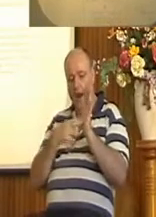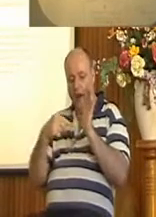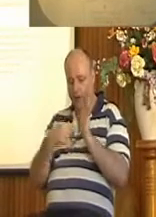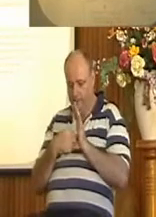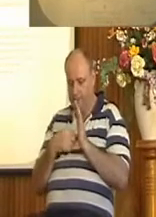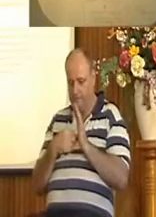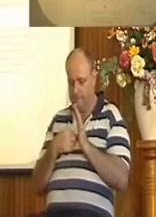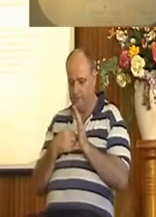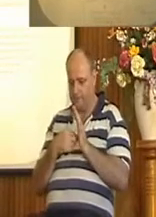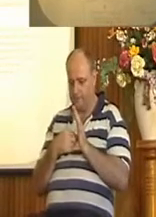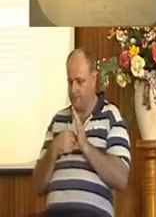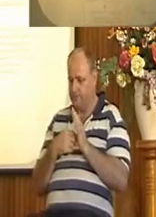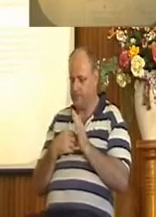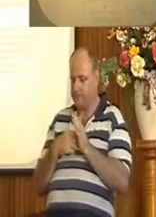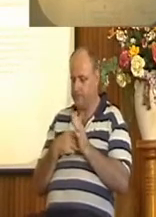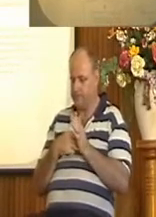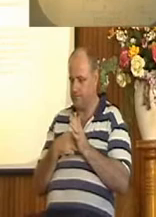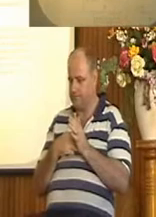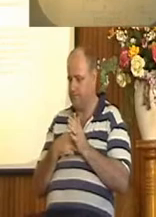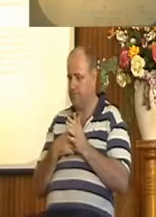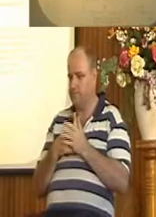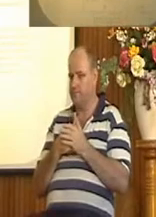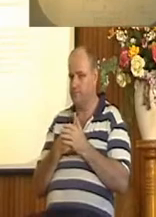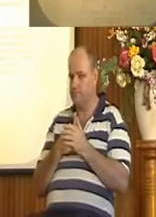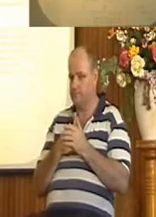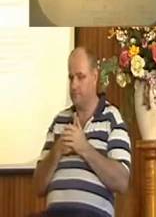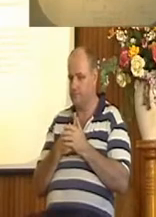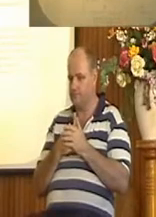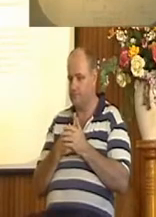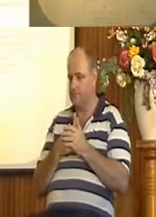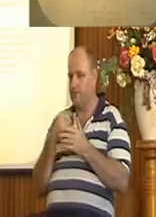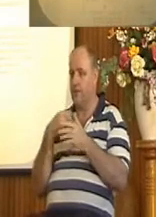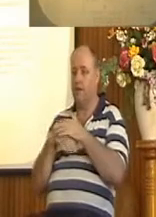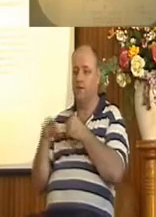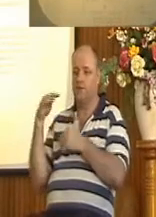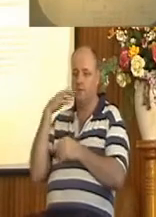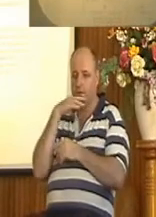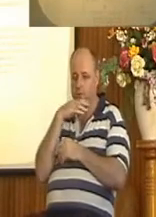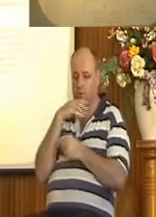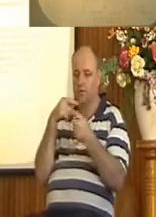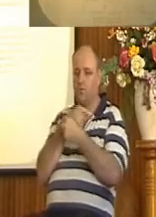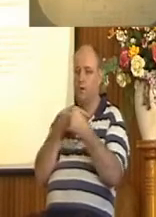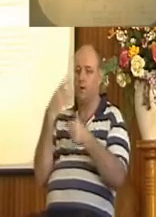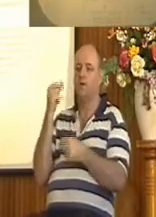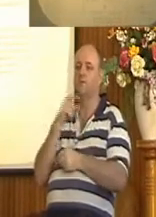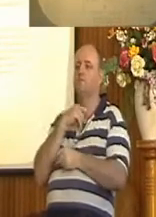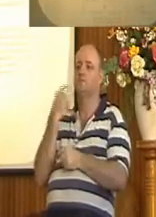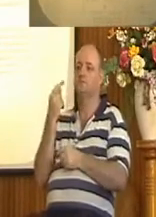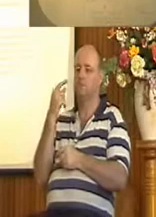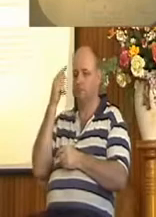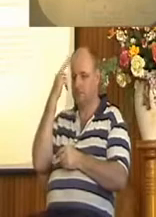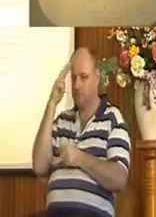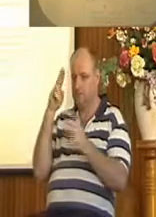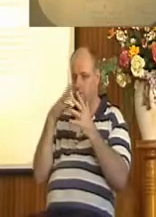There has to be an inner response for it to work. The Archbishop of Melbourne, Mr. Woods, or Woods it was at the time, he laid